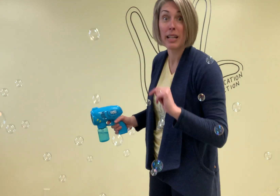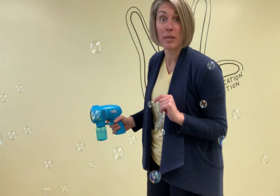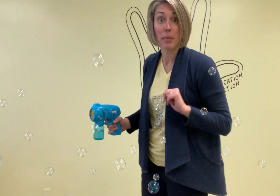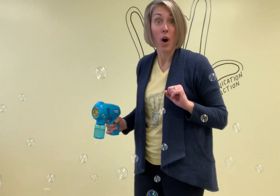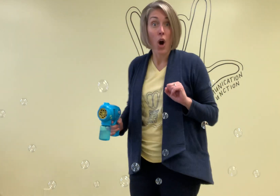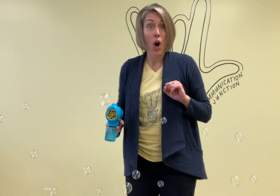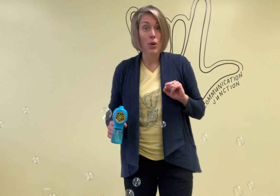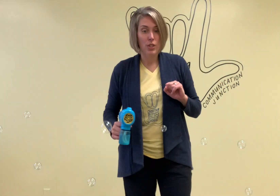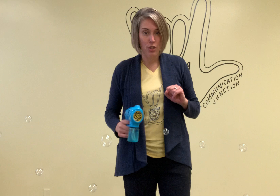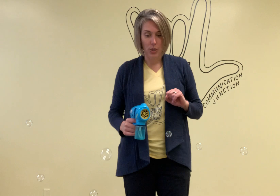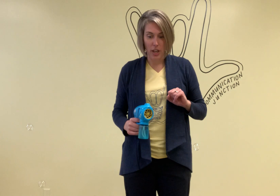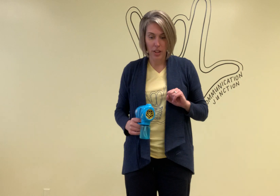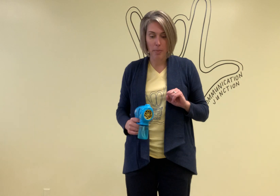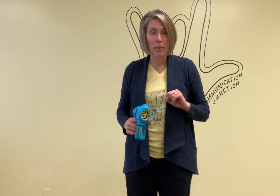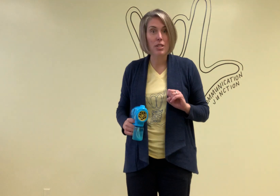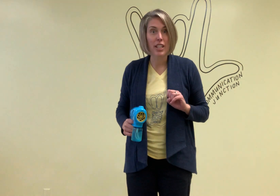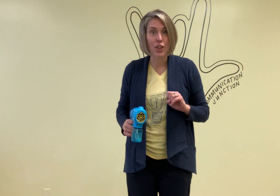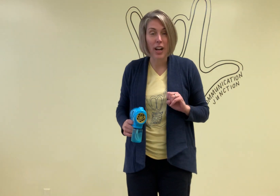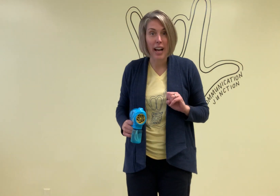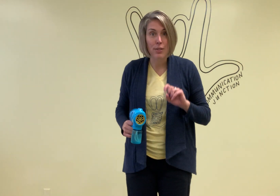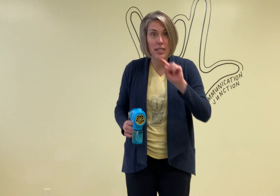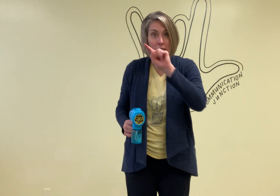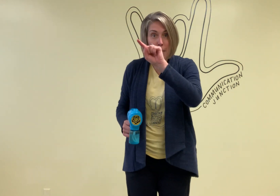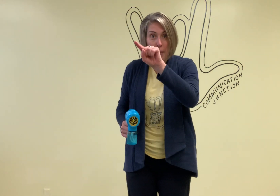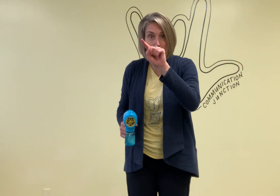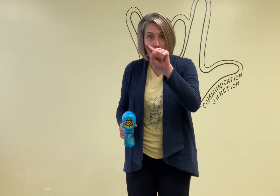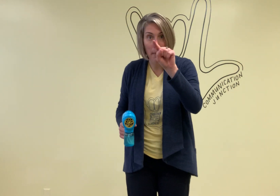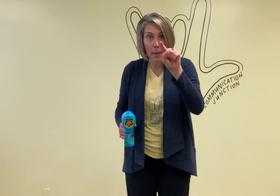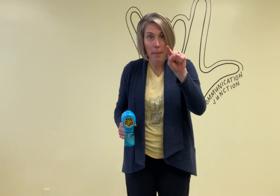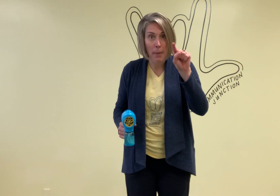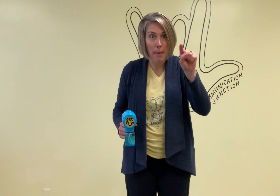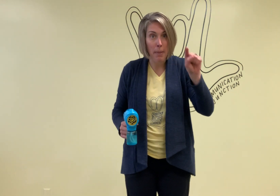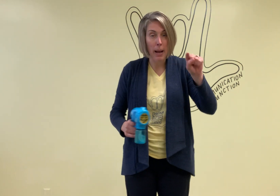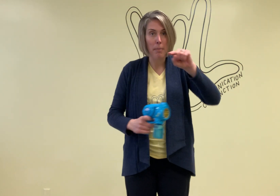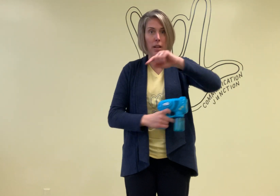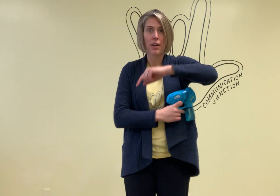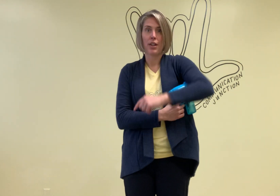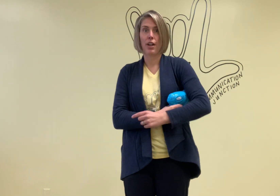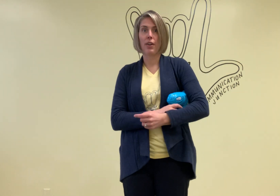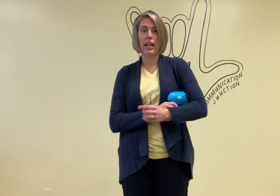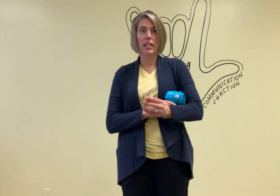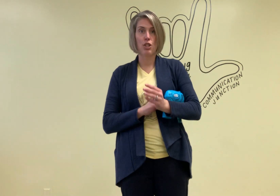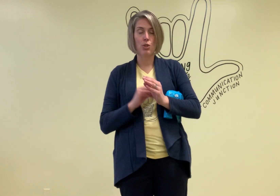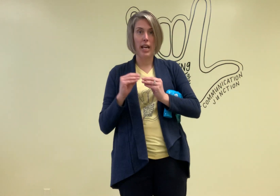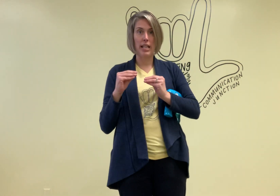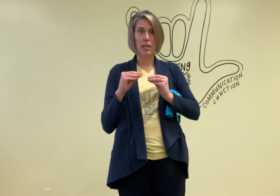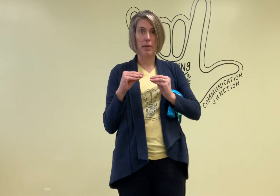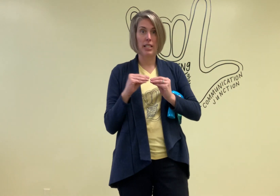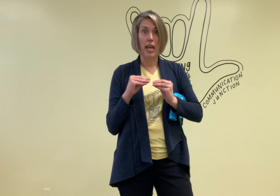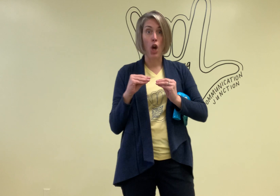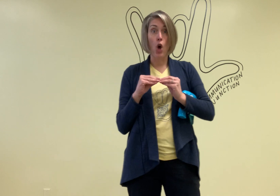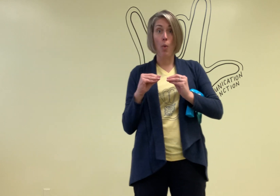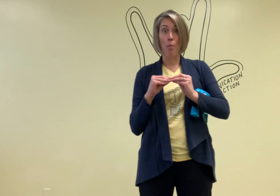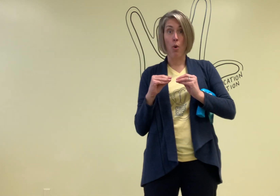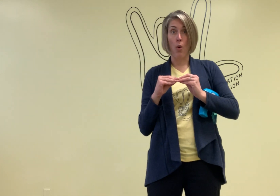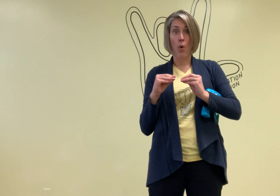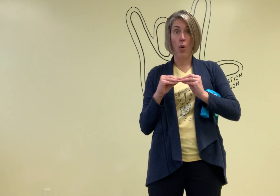pop. Did you get all the bubbles at your house? Pop, pop, pop, pop, pop. All right, I need you to ask me, say,